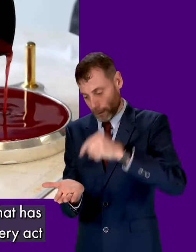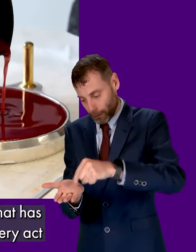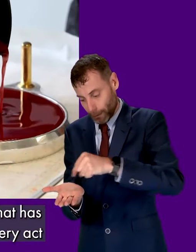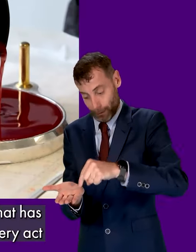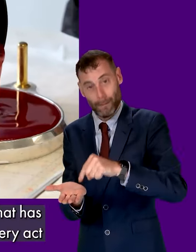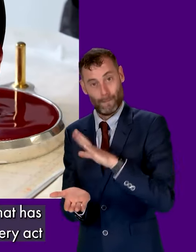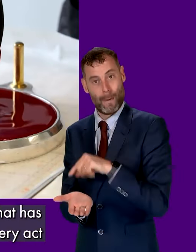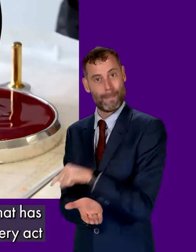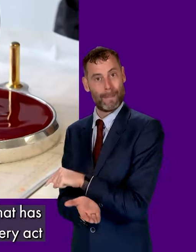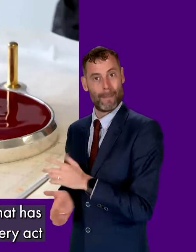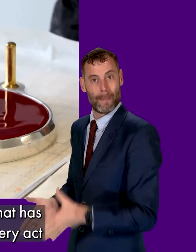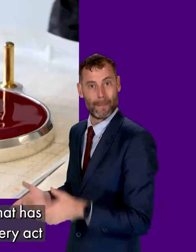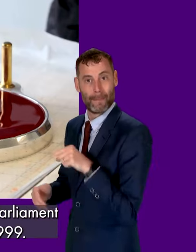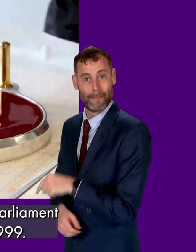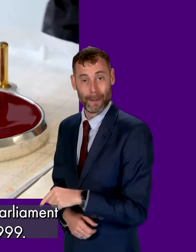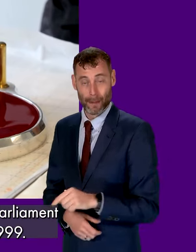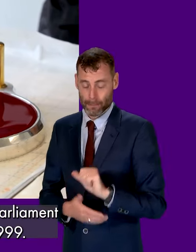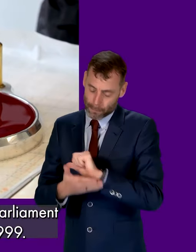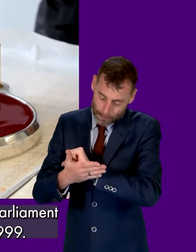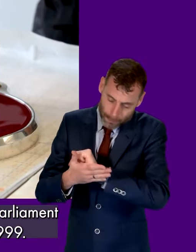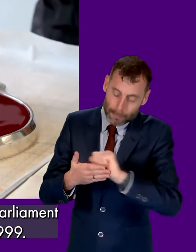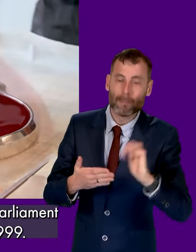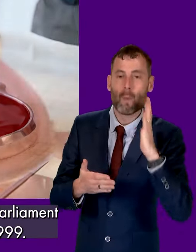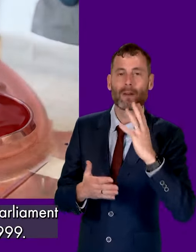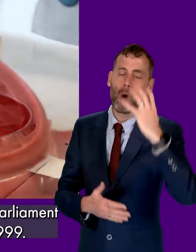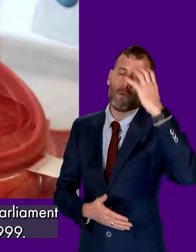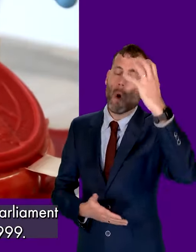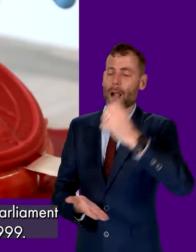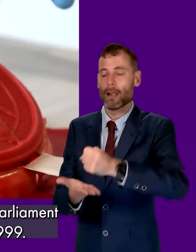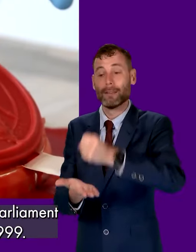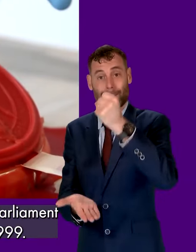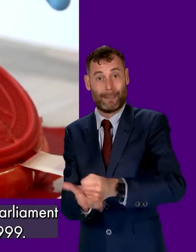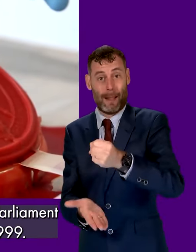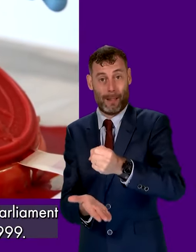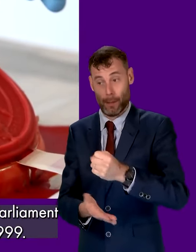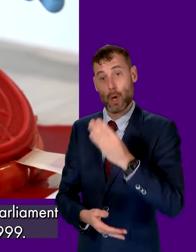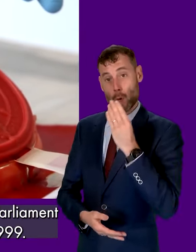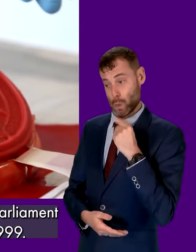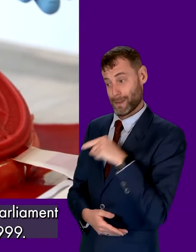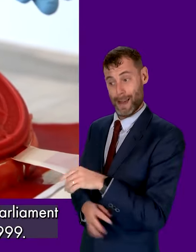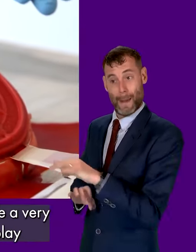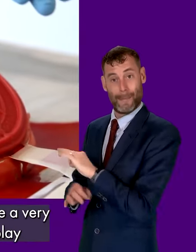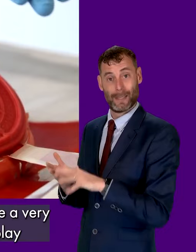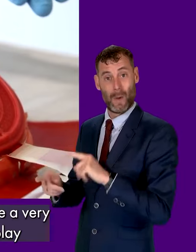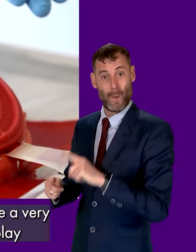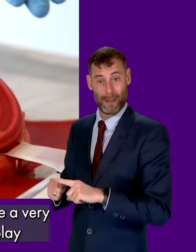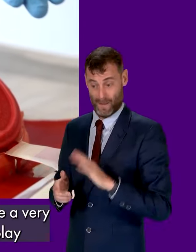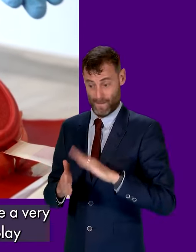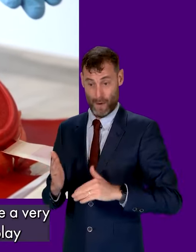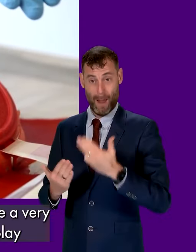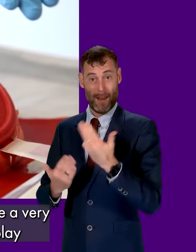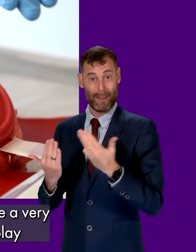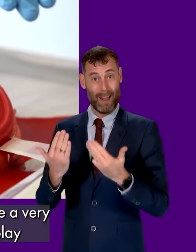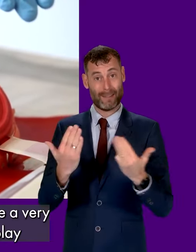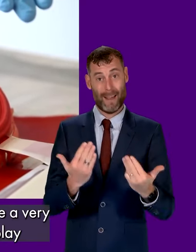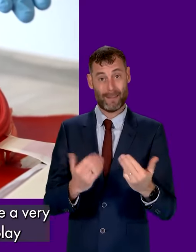royal seal that has been placed upon every act passed by the Scottish Parliament since it started in 1999. The bees, therefore, have